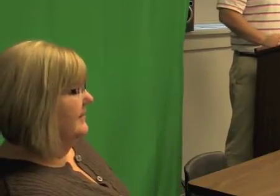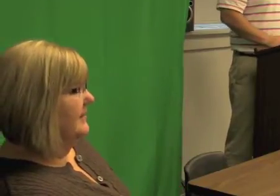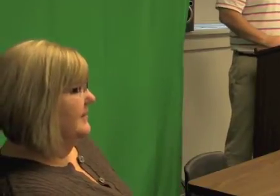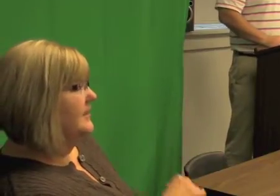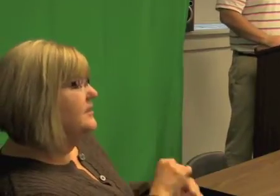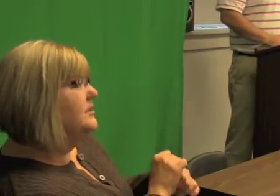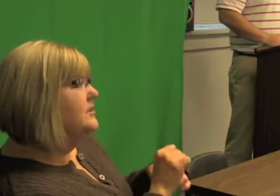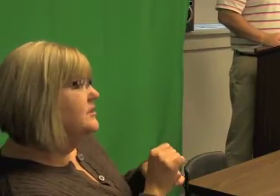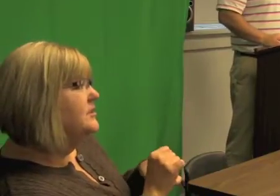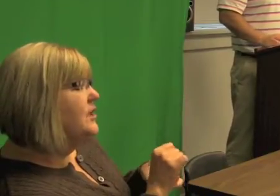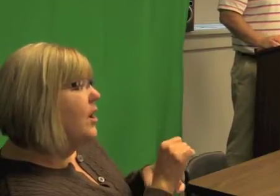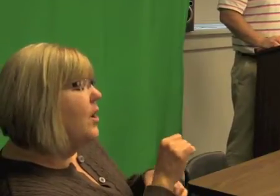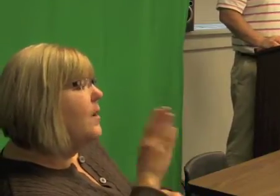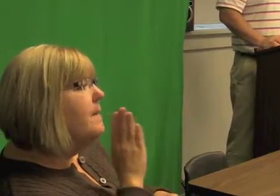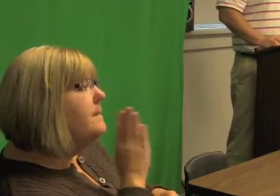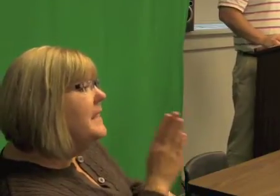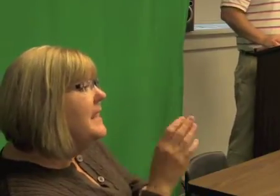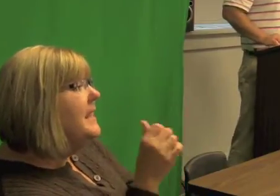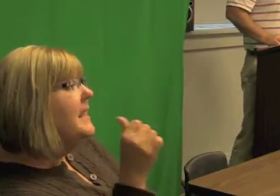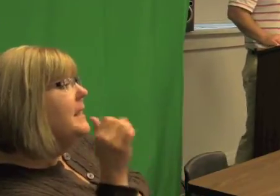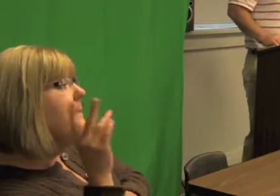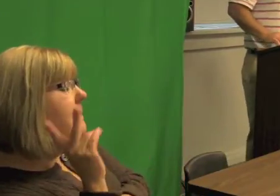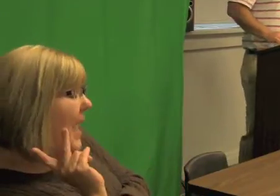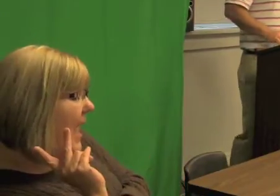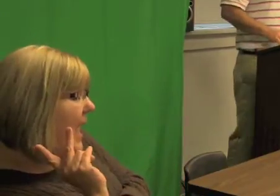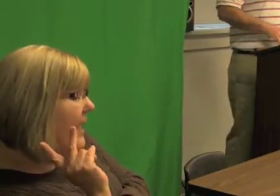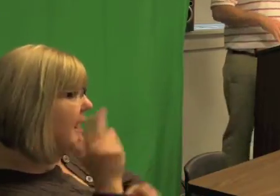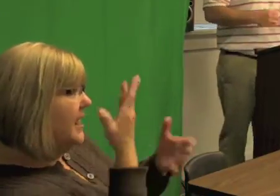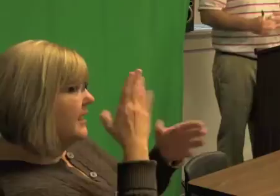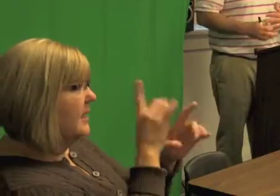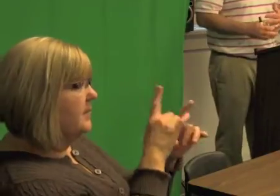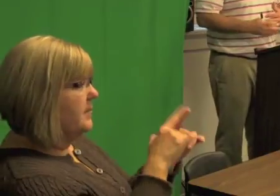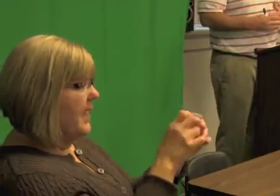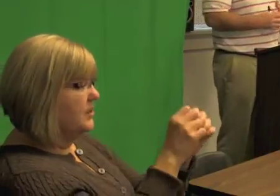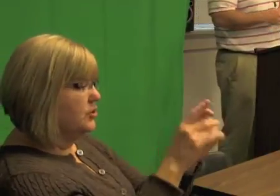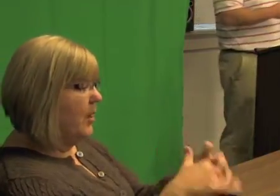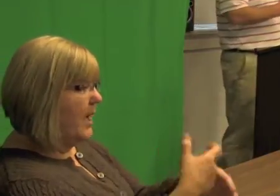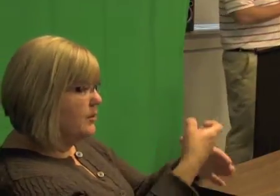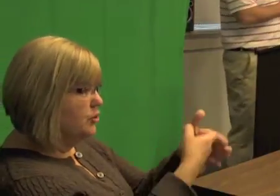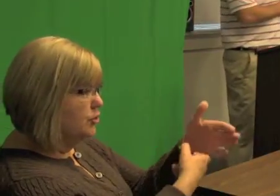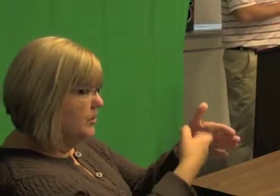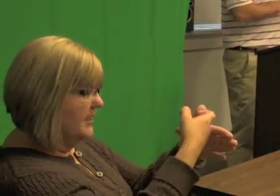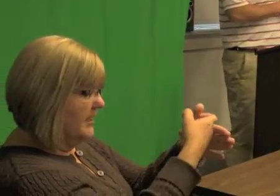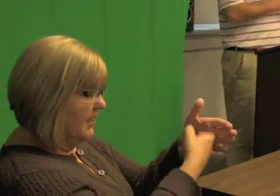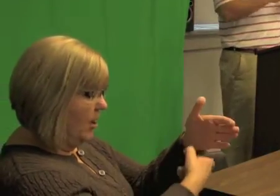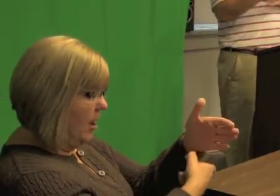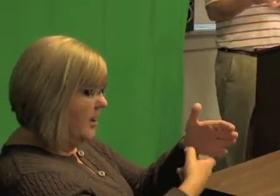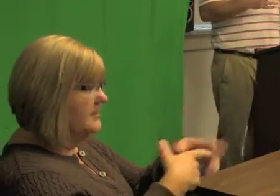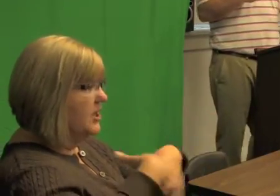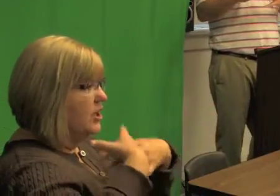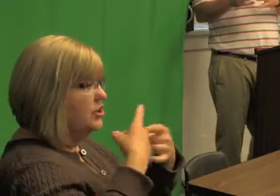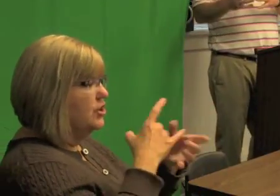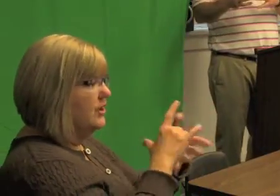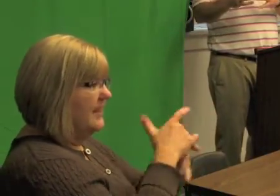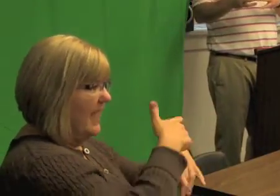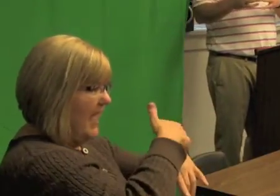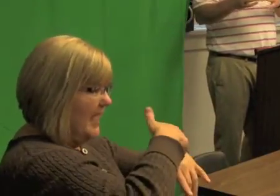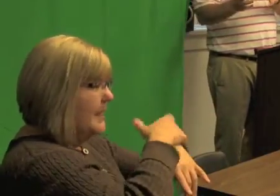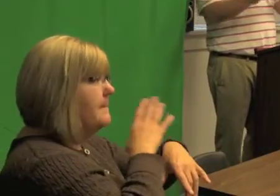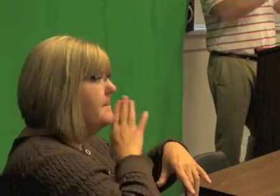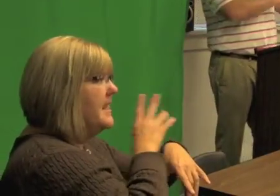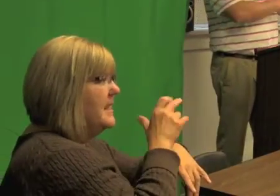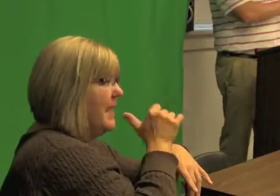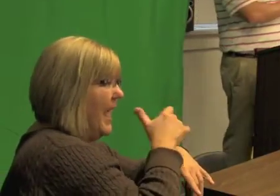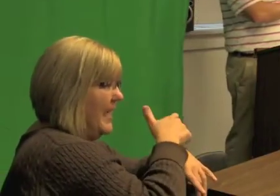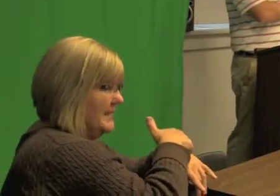So, B-backs compared to opportunity cost, during that B-back time,